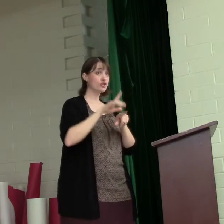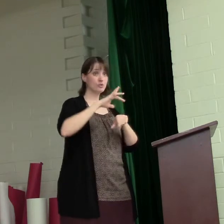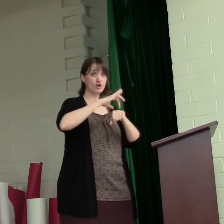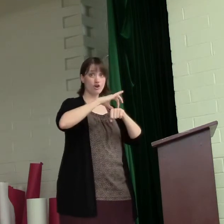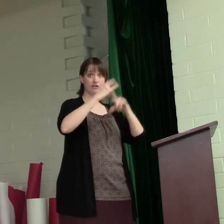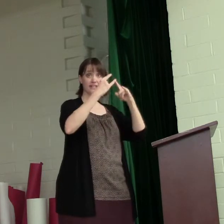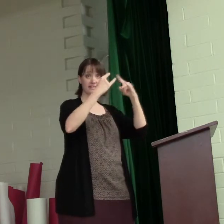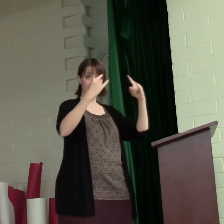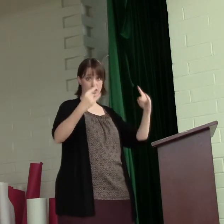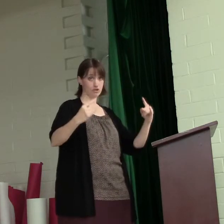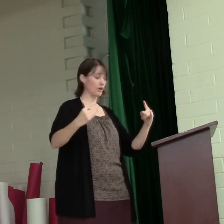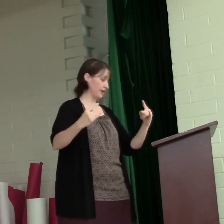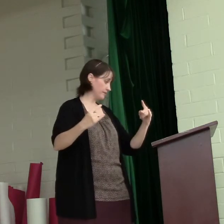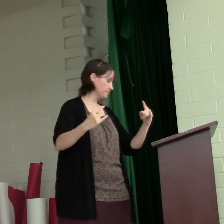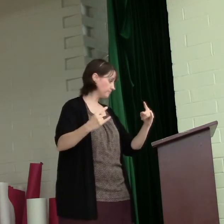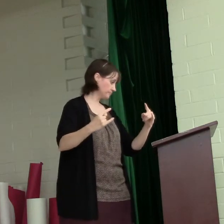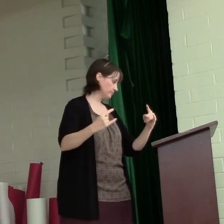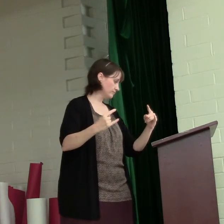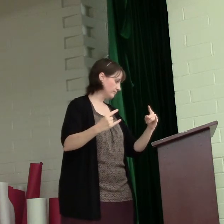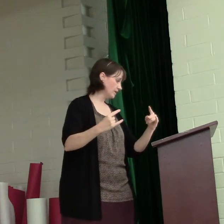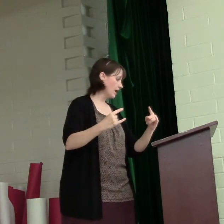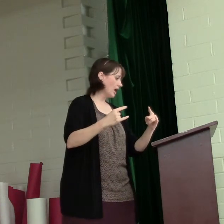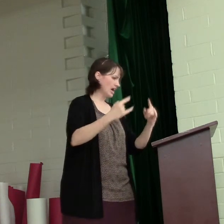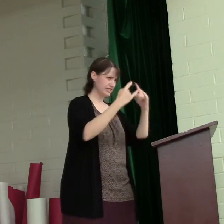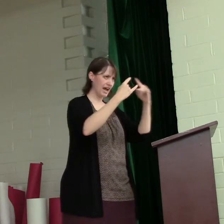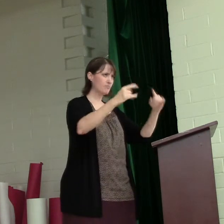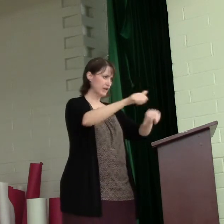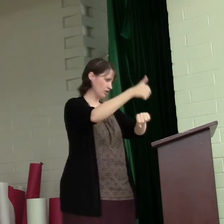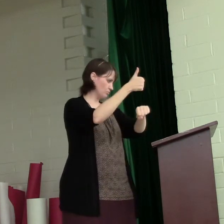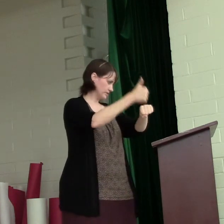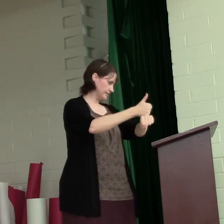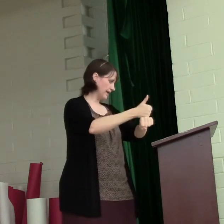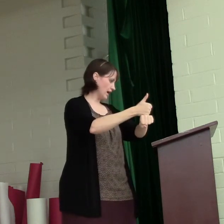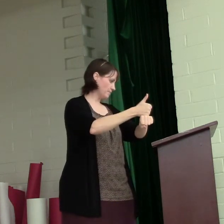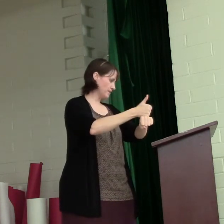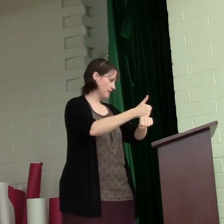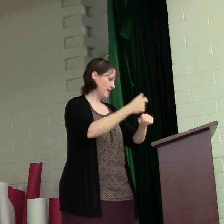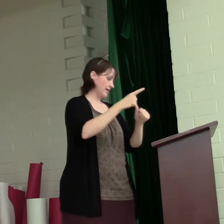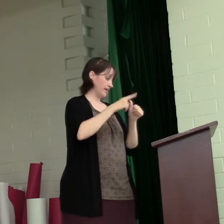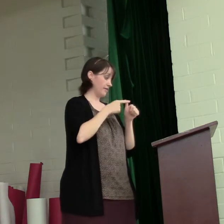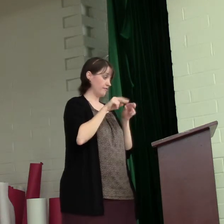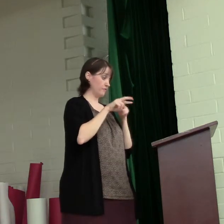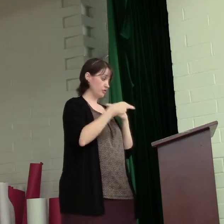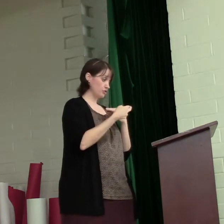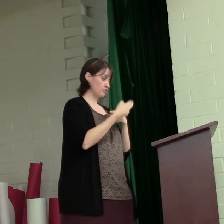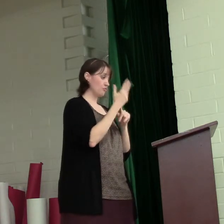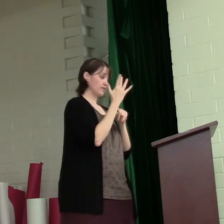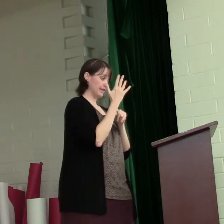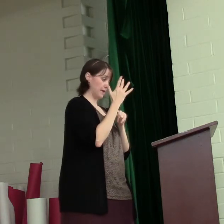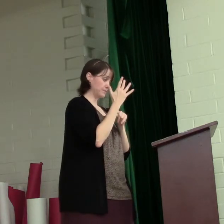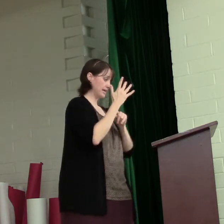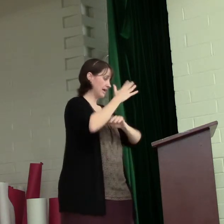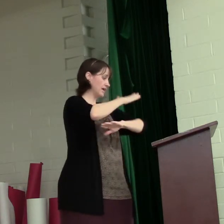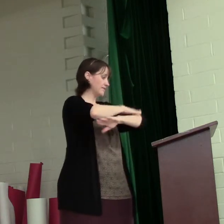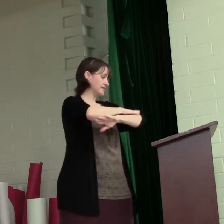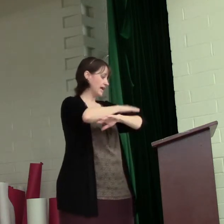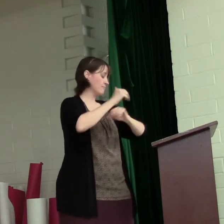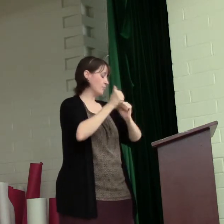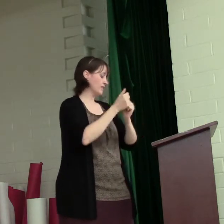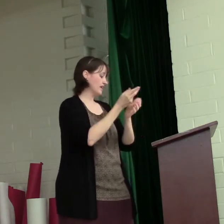an earthly sanctuary. A tabernacle was set up in the first room where the lampstand and the table with